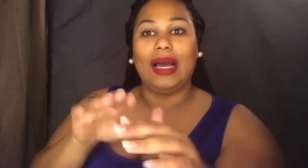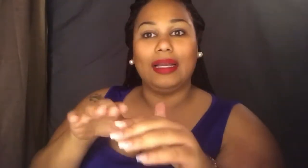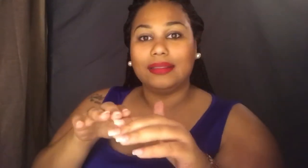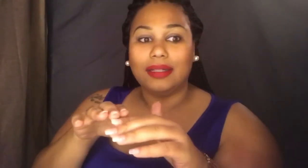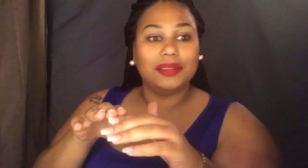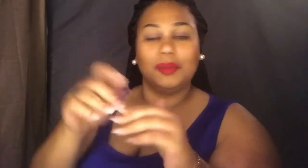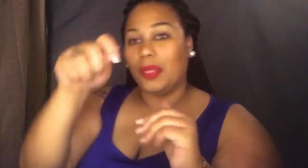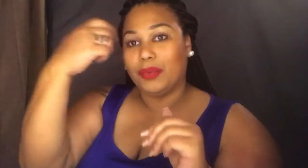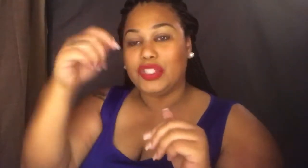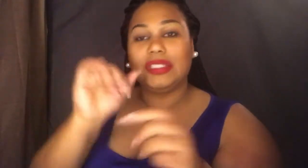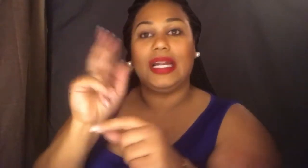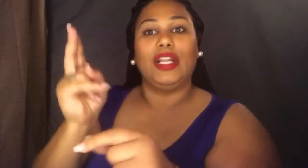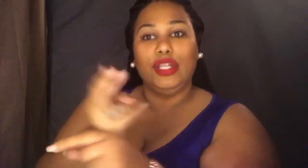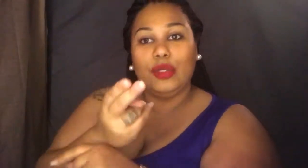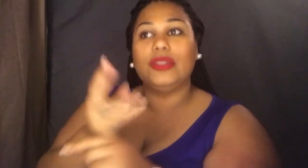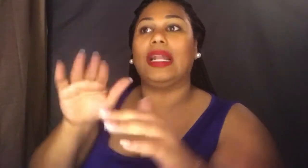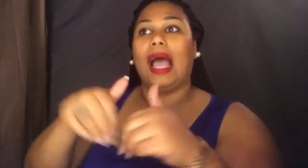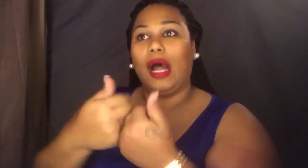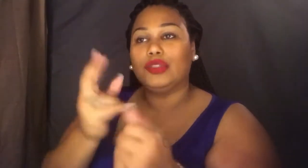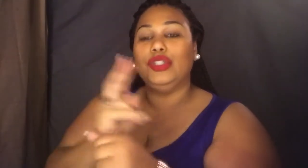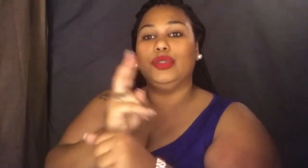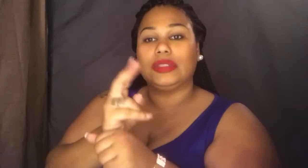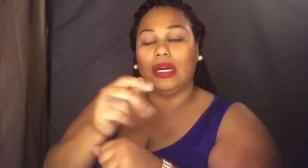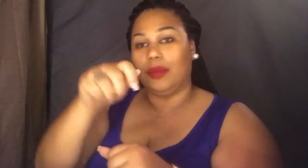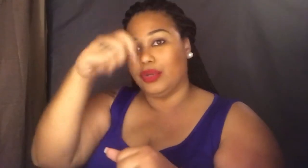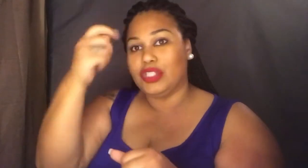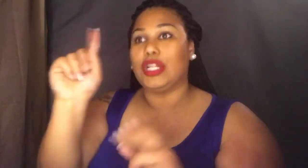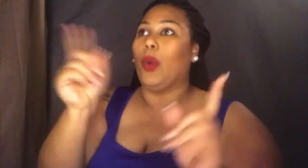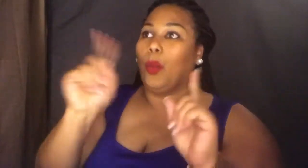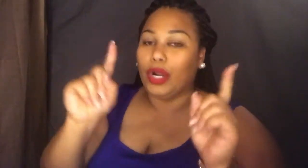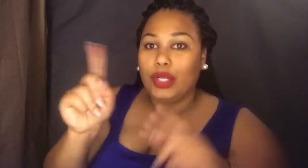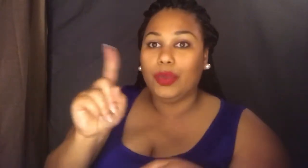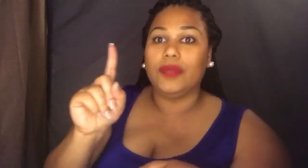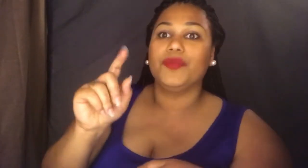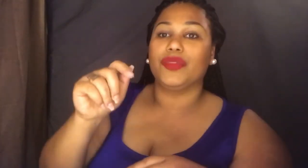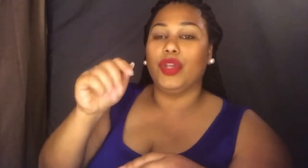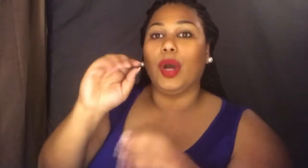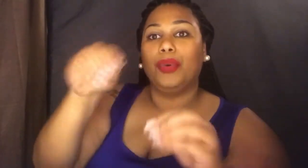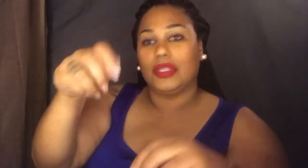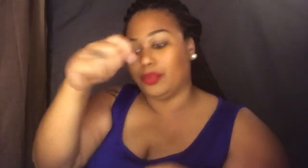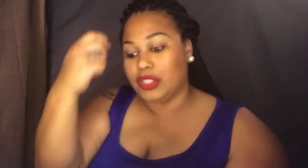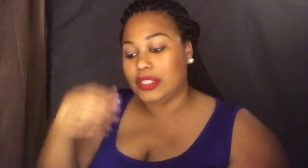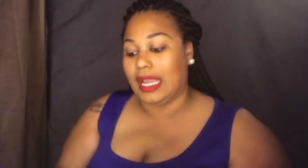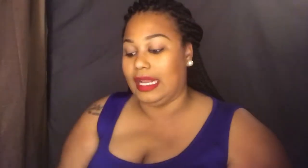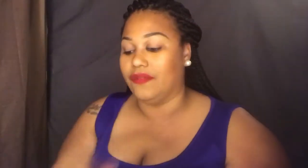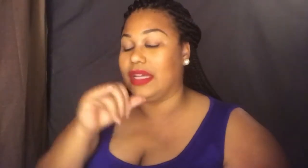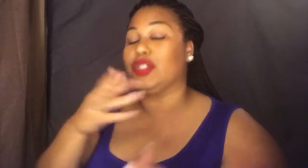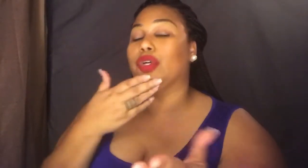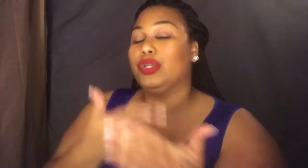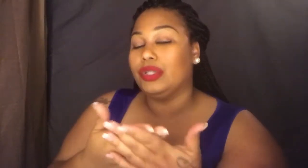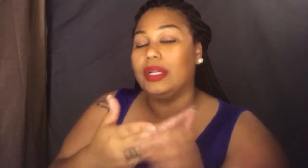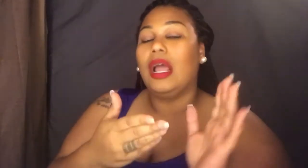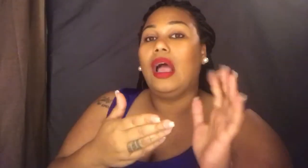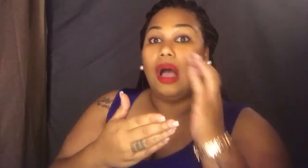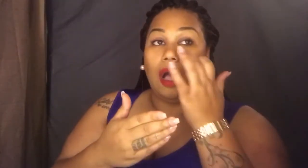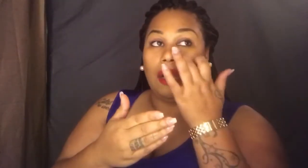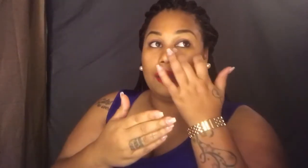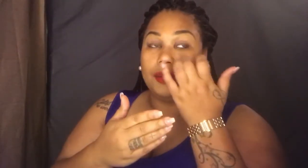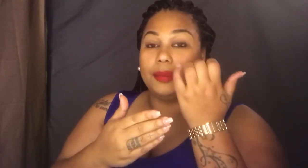guys the brushes that I use and how to use the brushes and where you would, you know, put the brushes and if that's a good